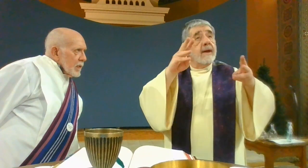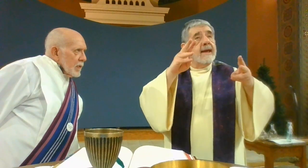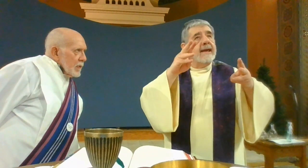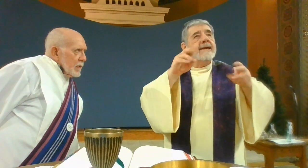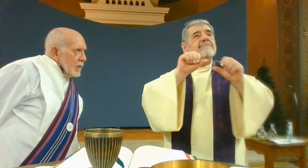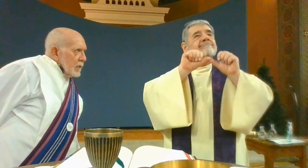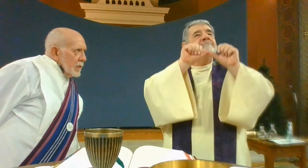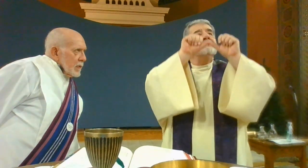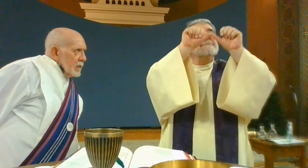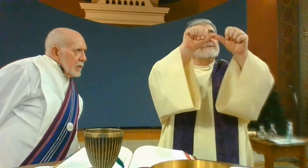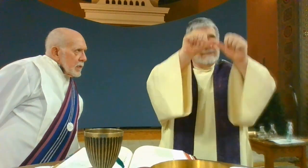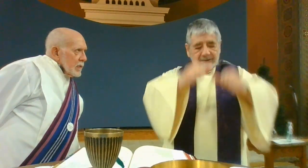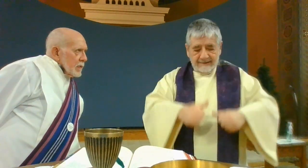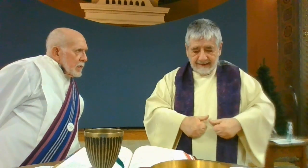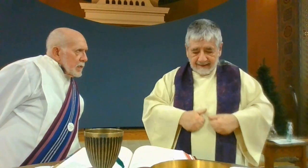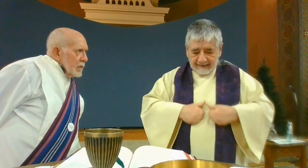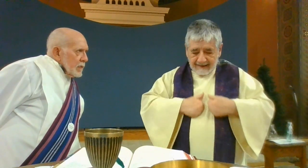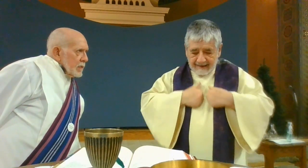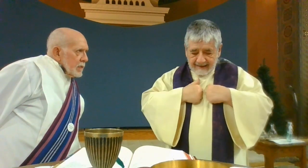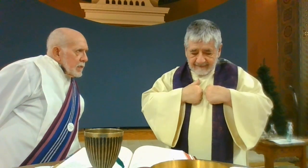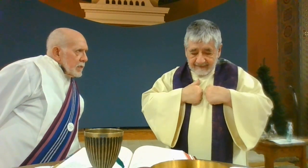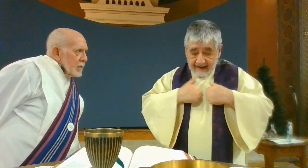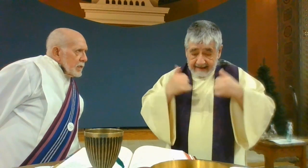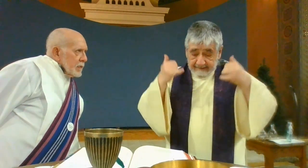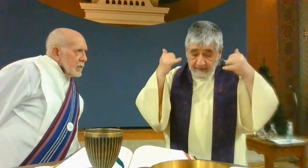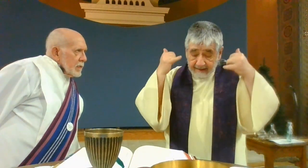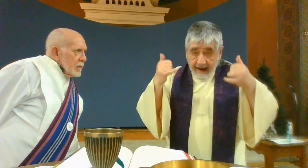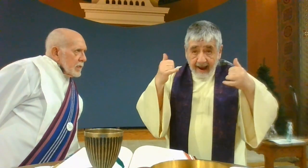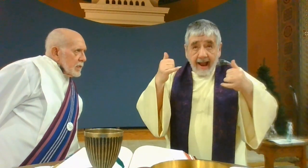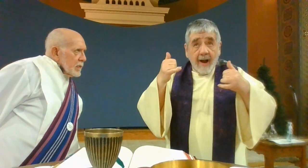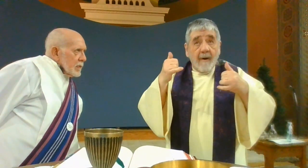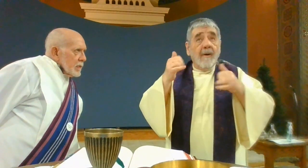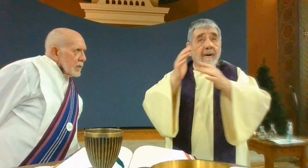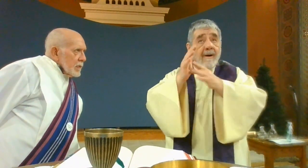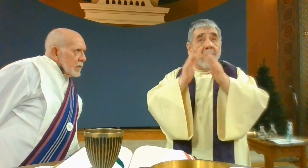And opened for us the way to eternal salvation.